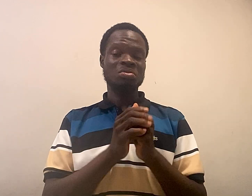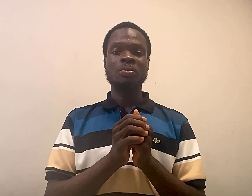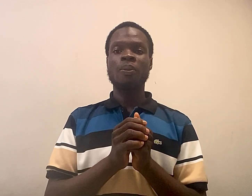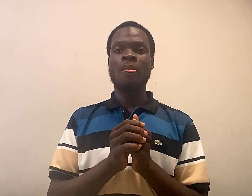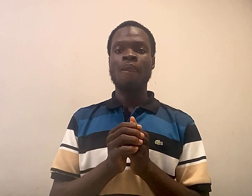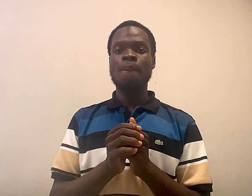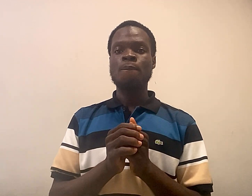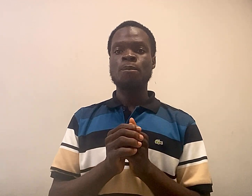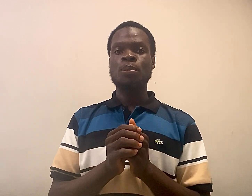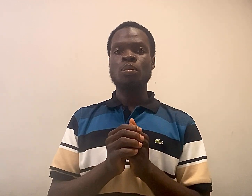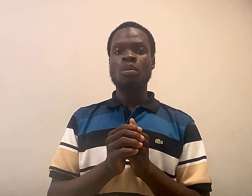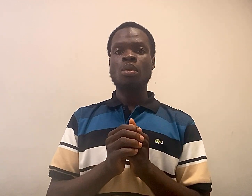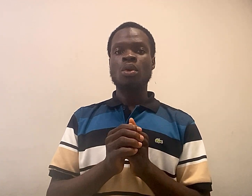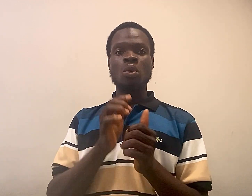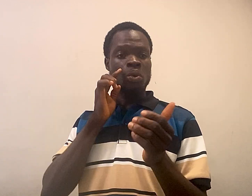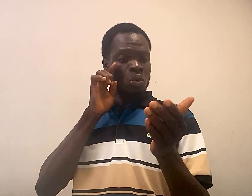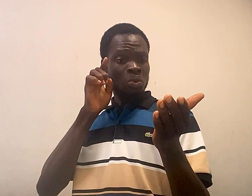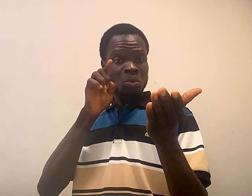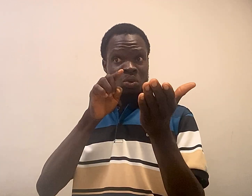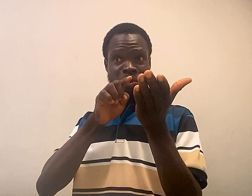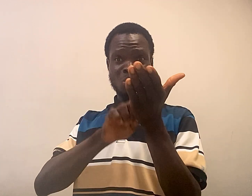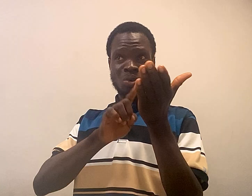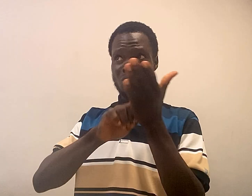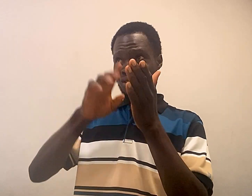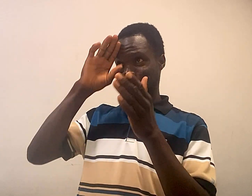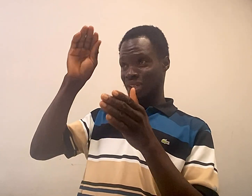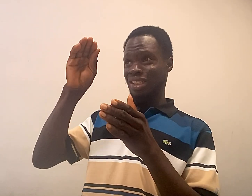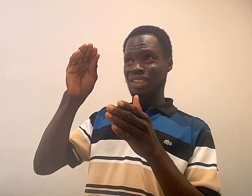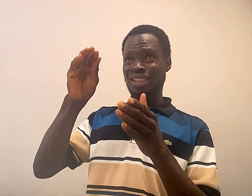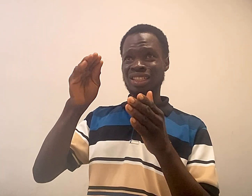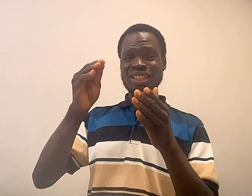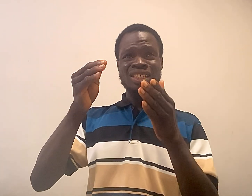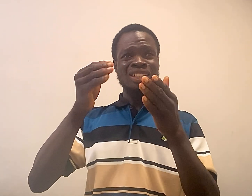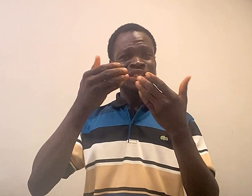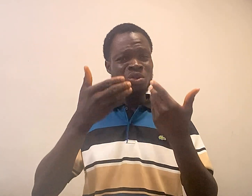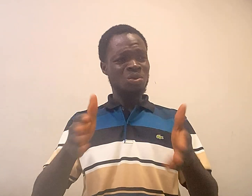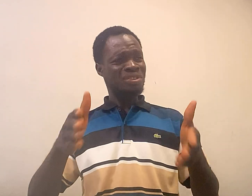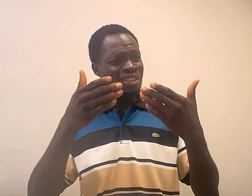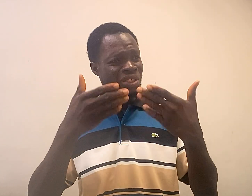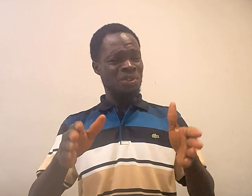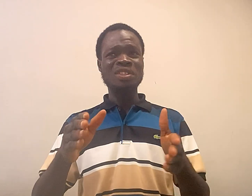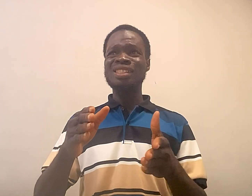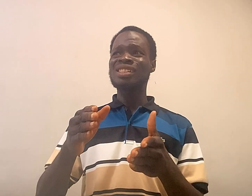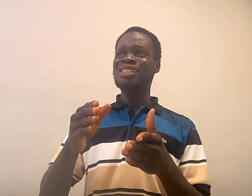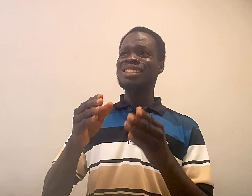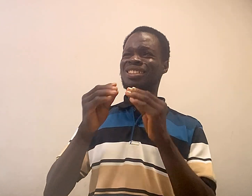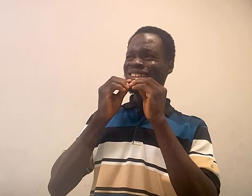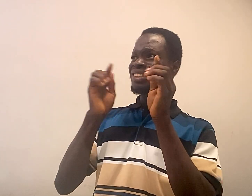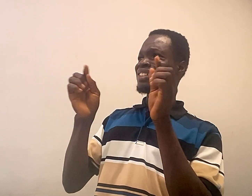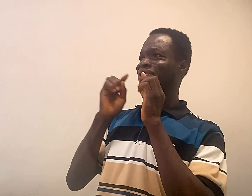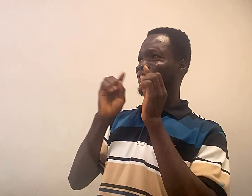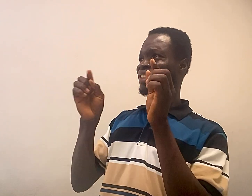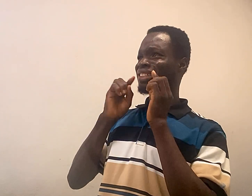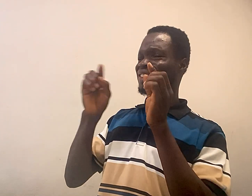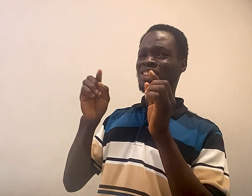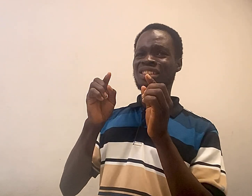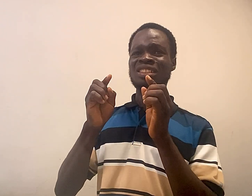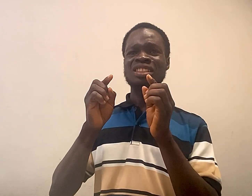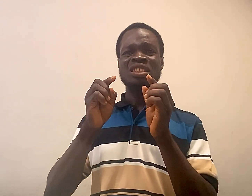You ever watch a man lose it? Screaming, punching walls, acting like a beast, trying to prove he's not